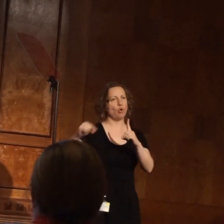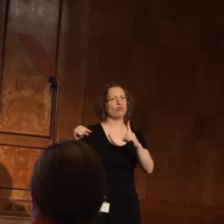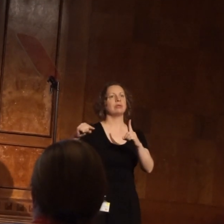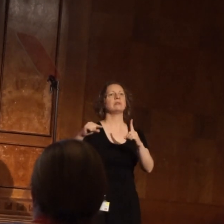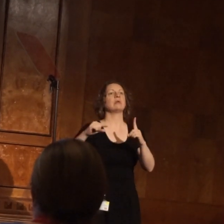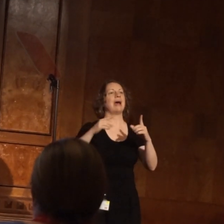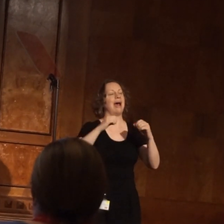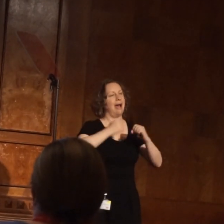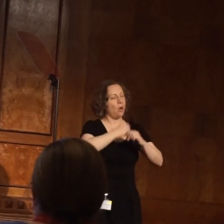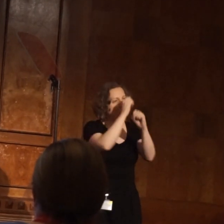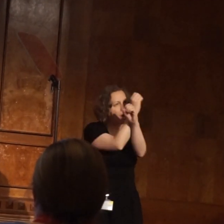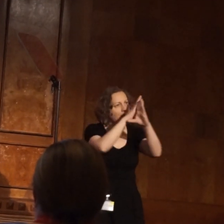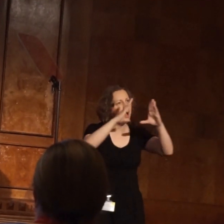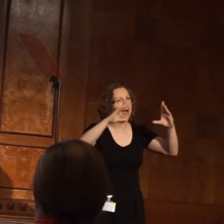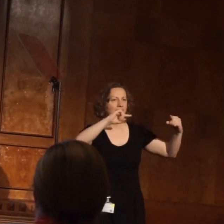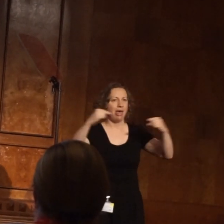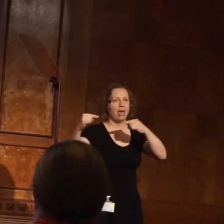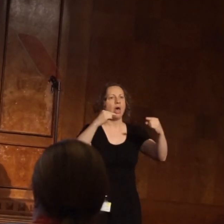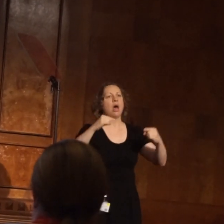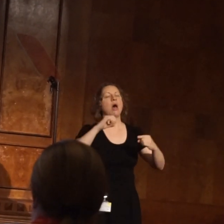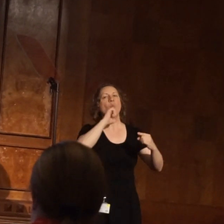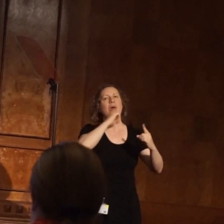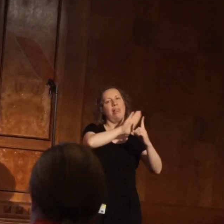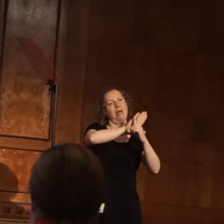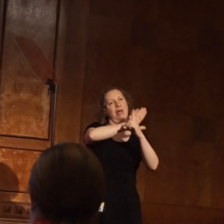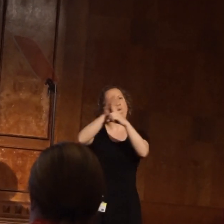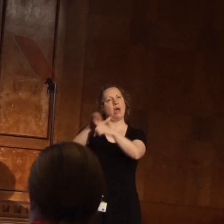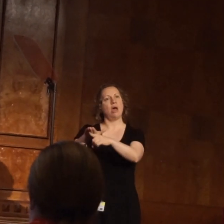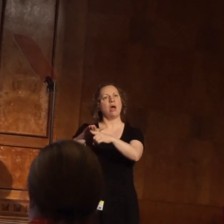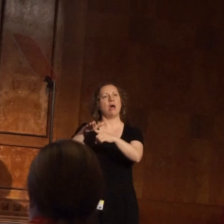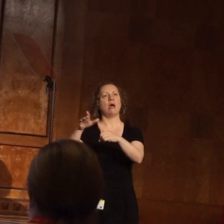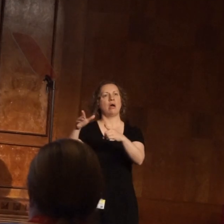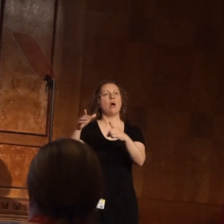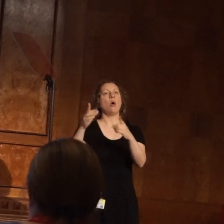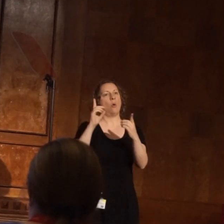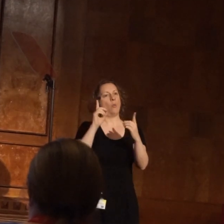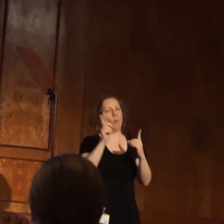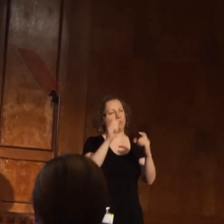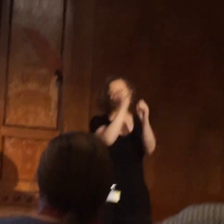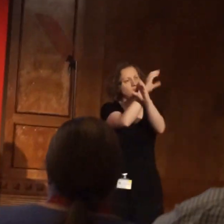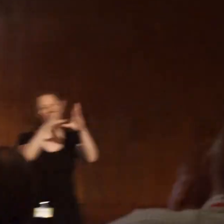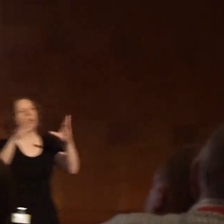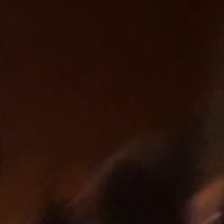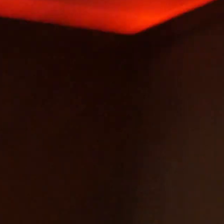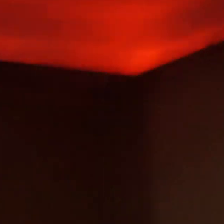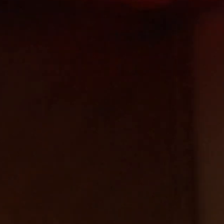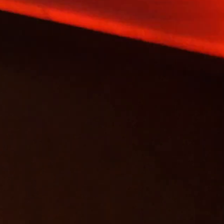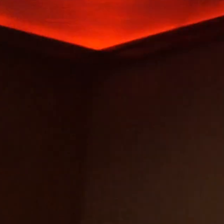and deliver a government that really does work for the many, not the few.